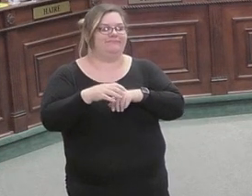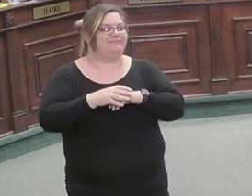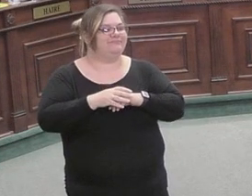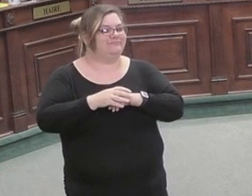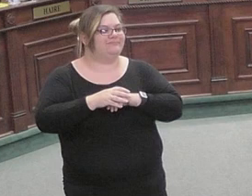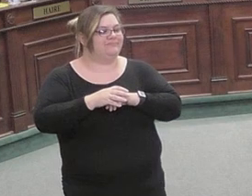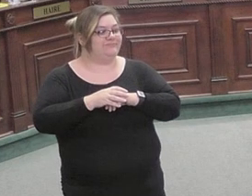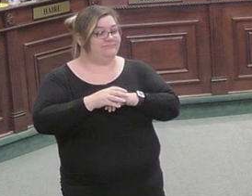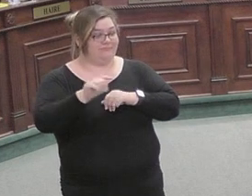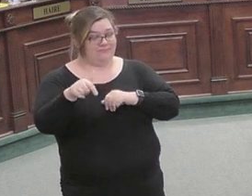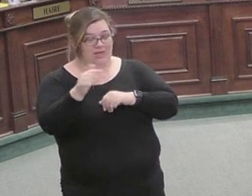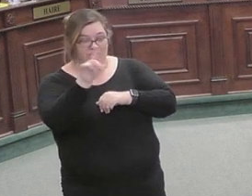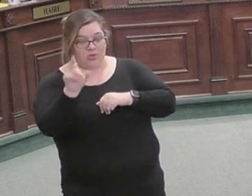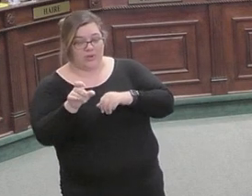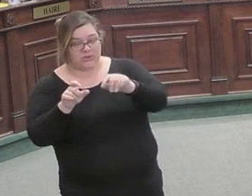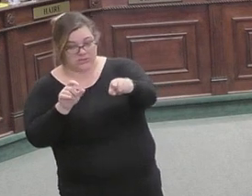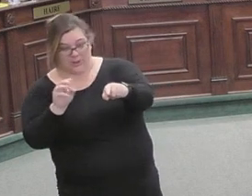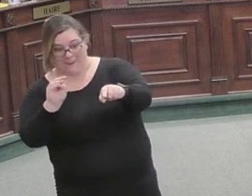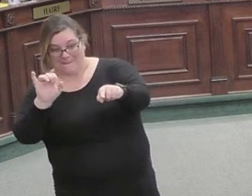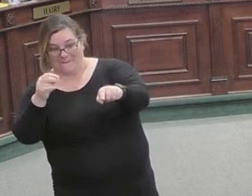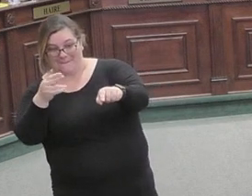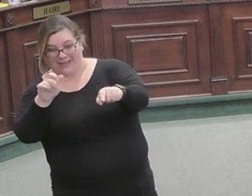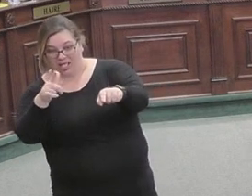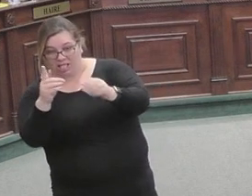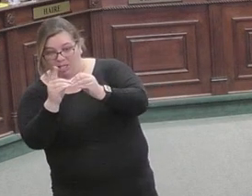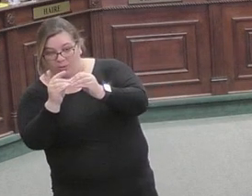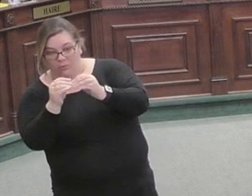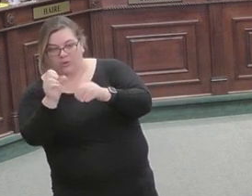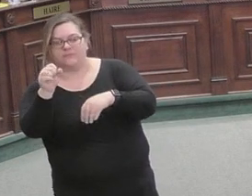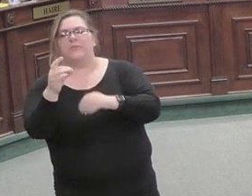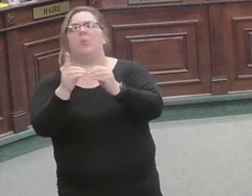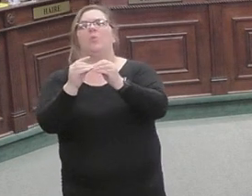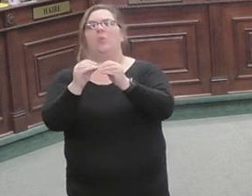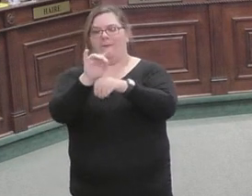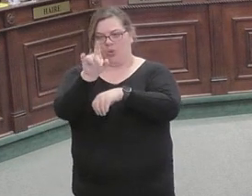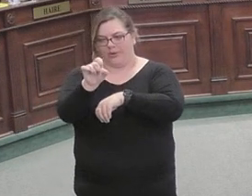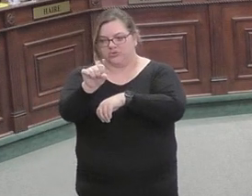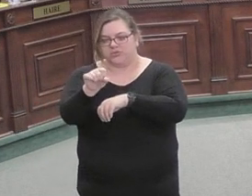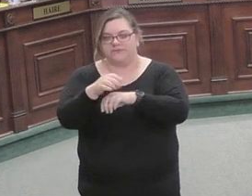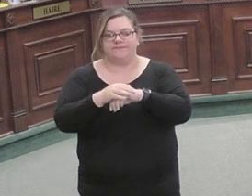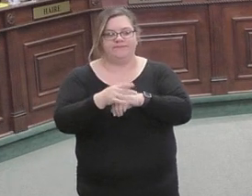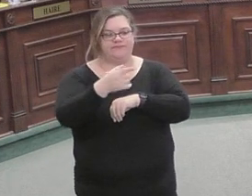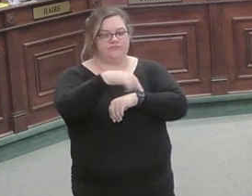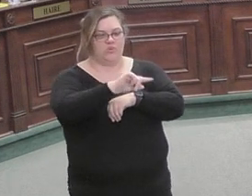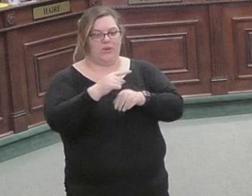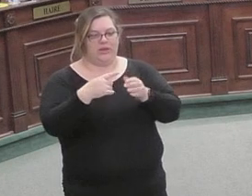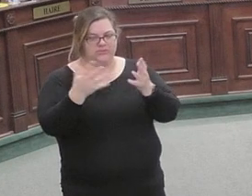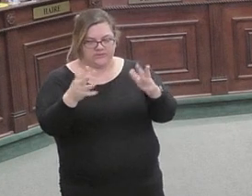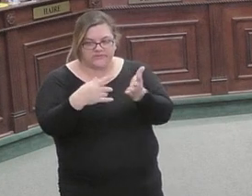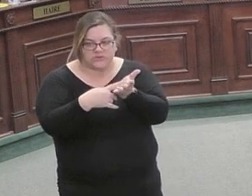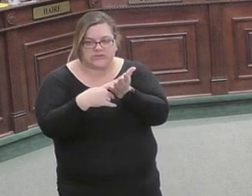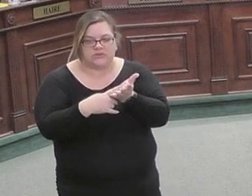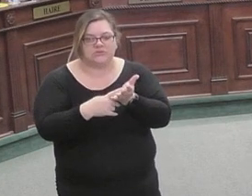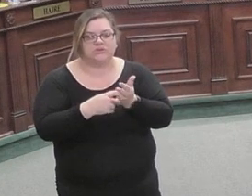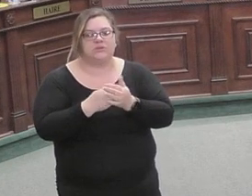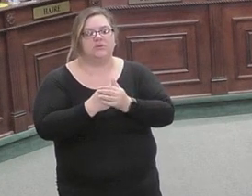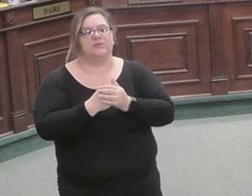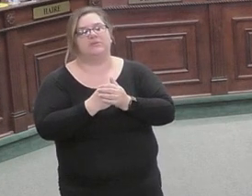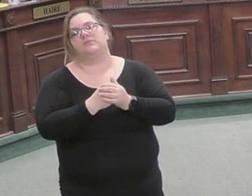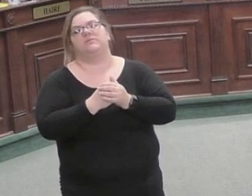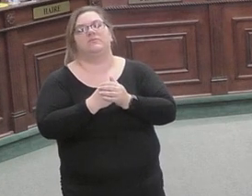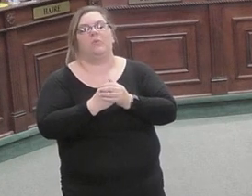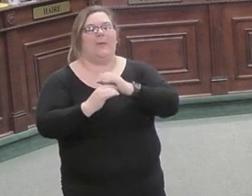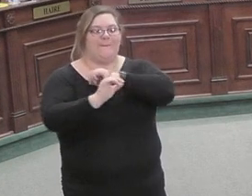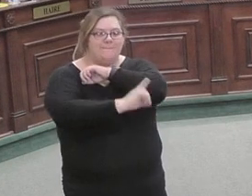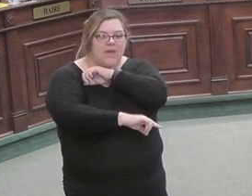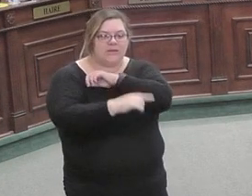All right, any other questions? Michael, one more. Yeah, another question too is just you guys were discussing as far as the